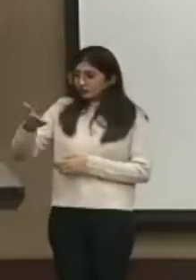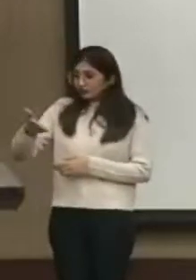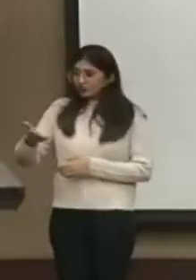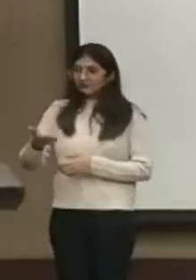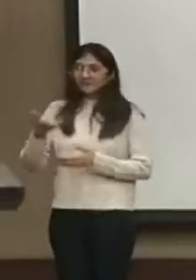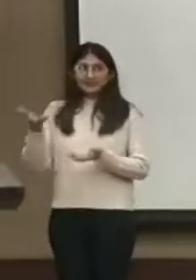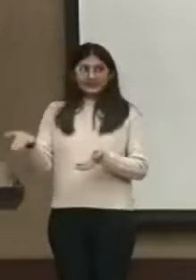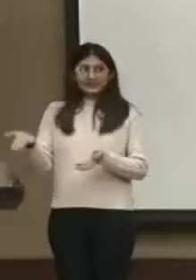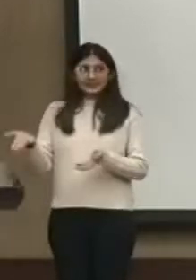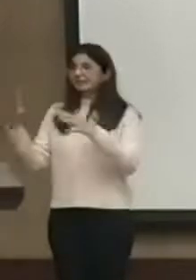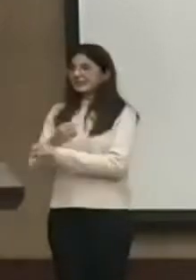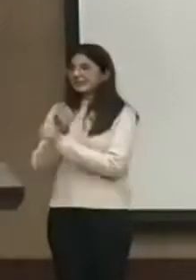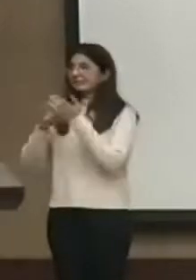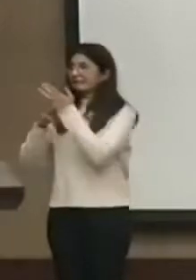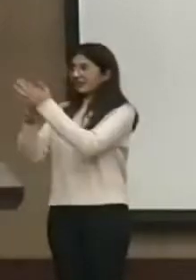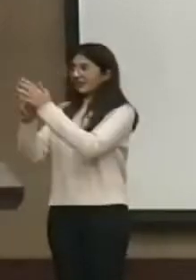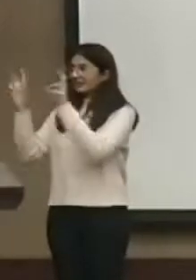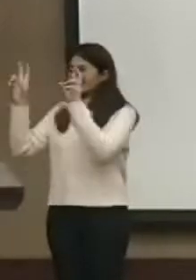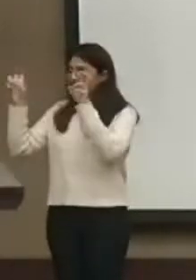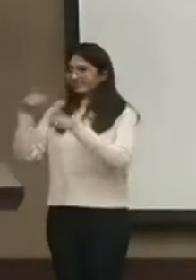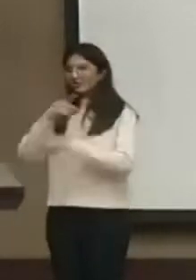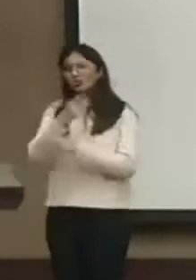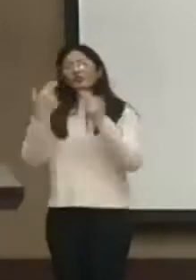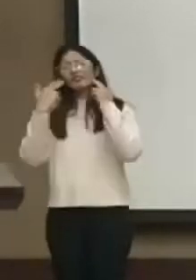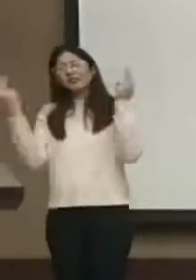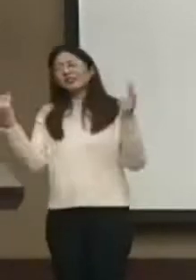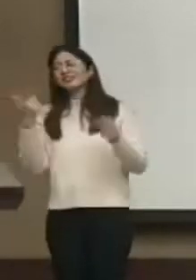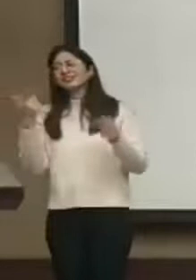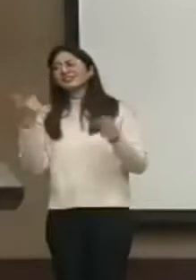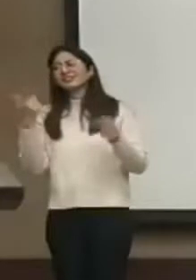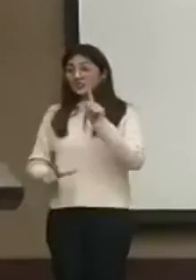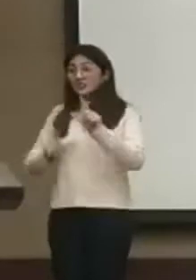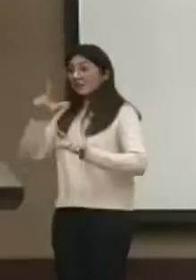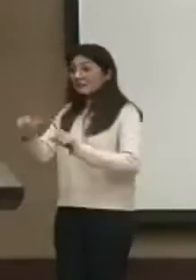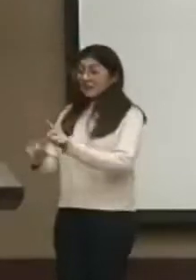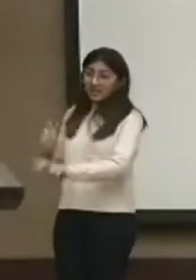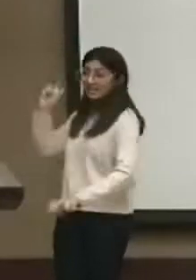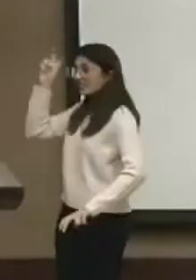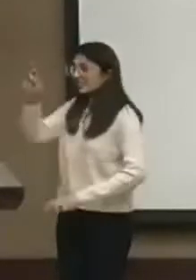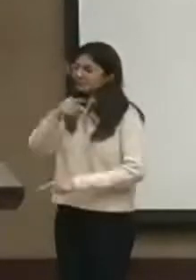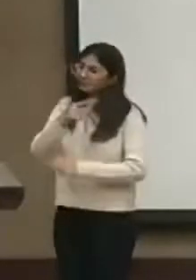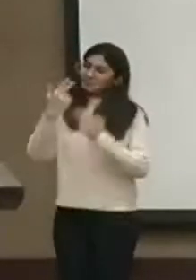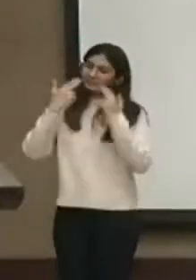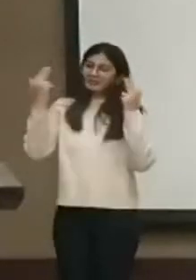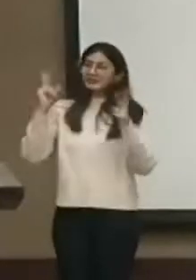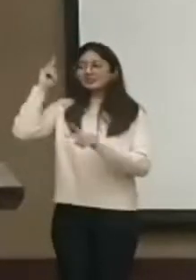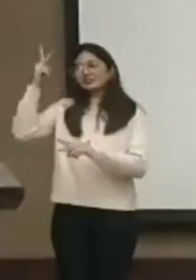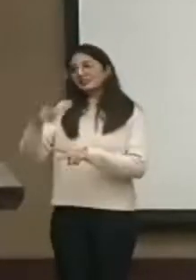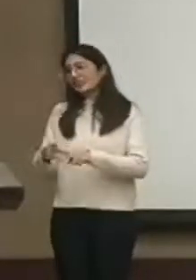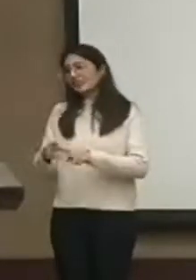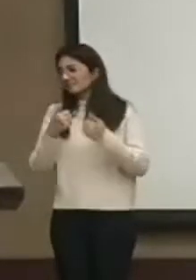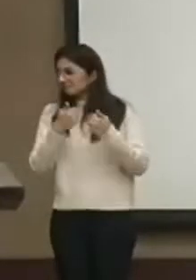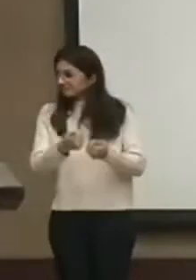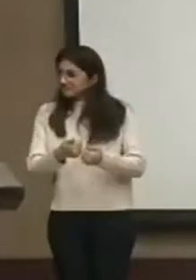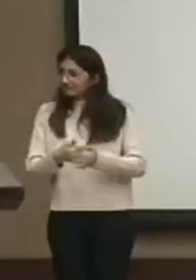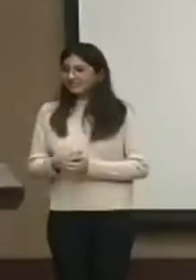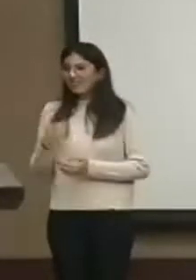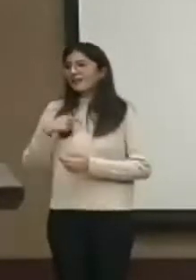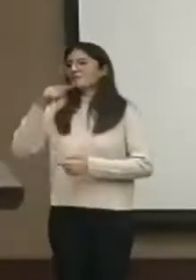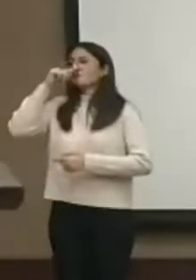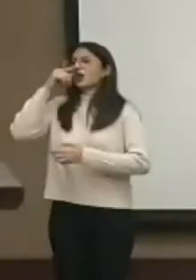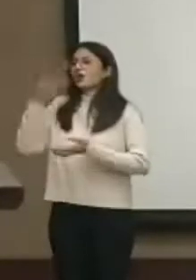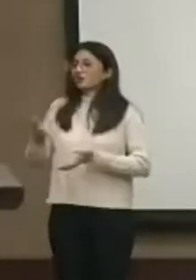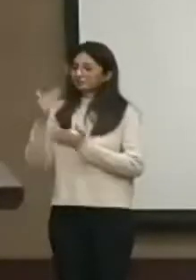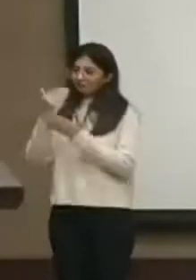Missing Millions. I think you're famous for taking these bold steps. And we're proud to be a part of this event here